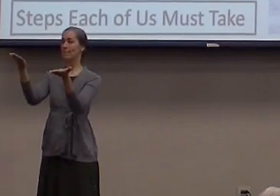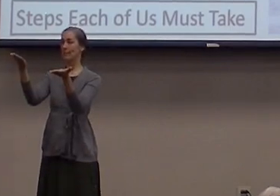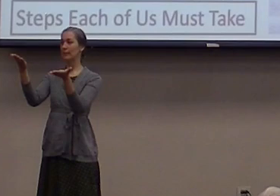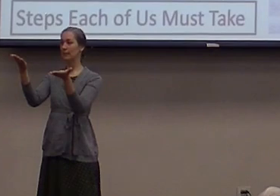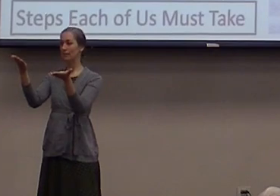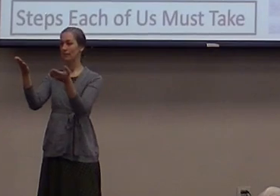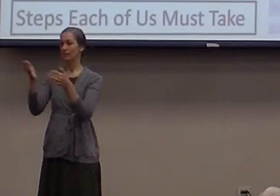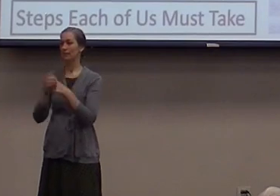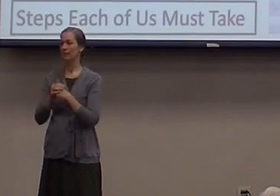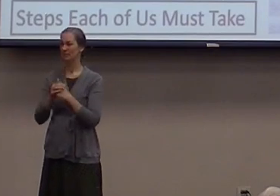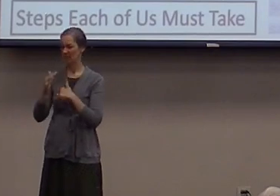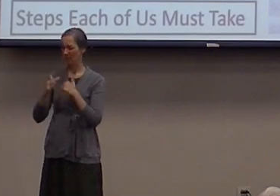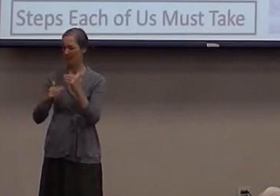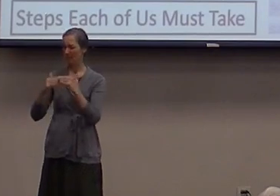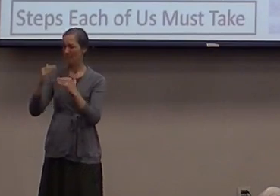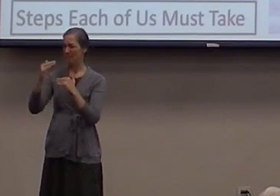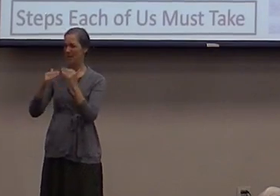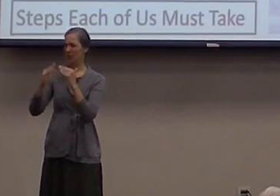Let's build one another up.